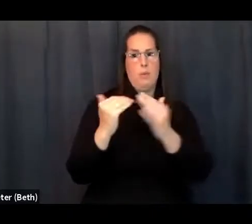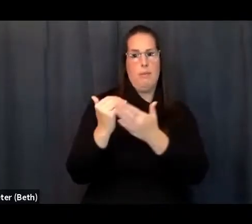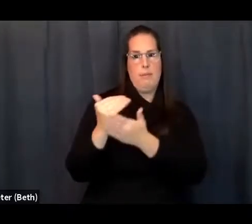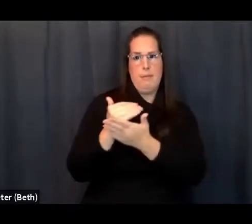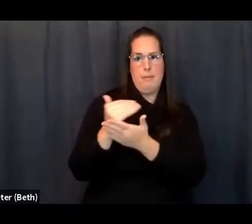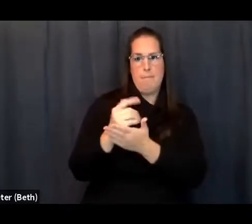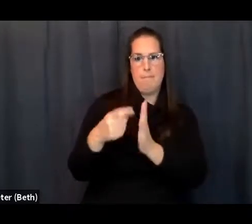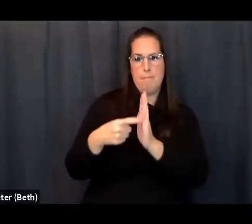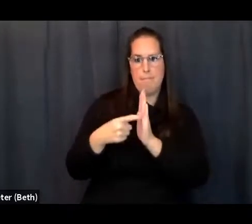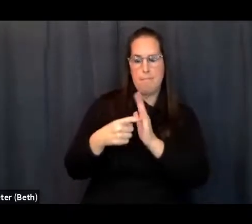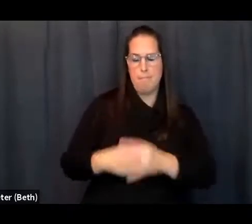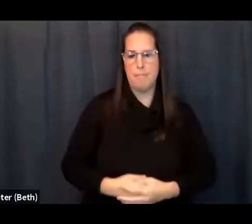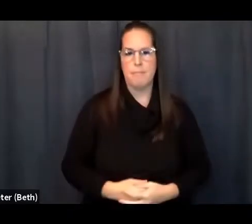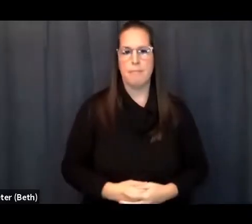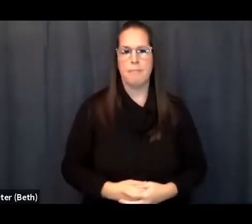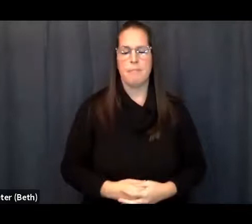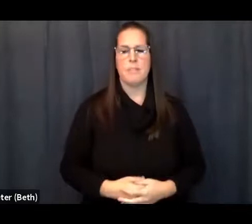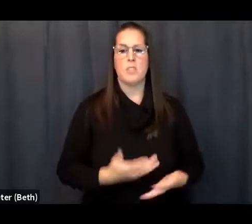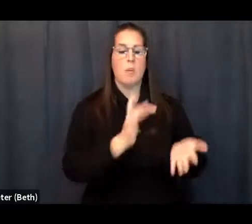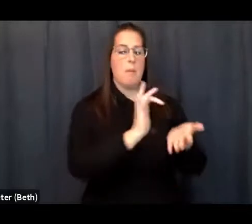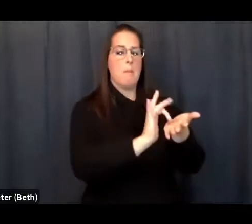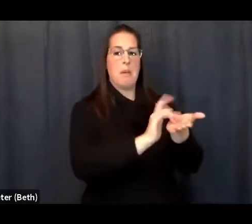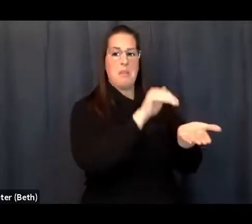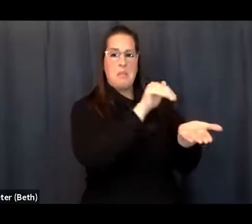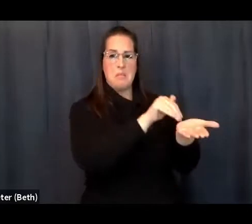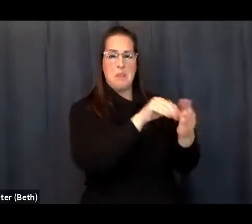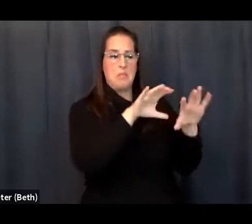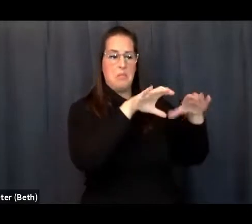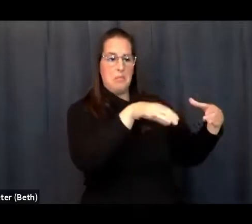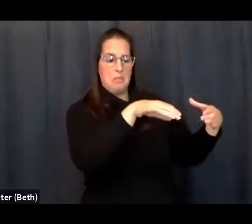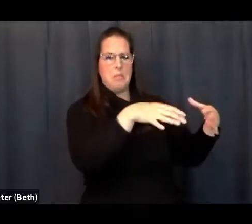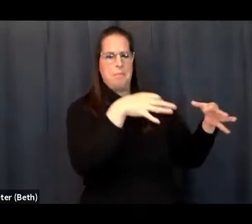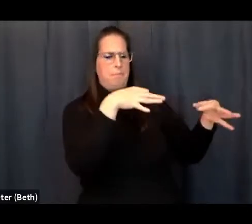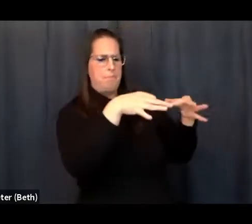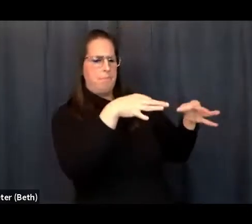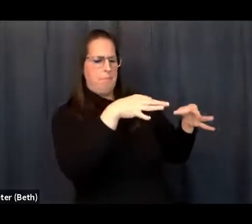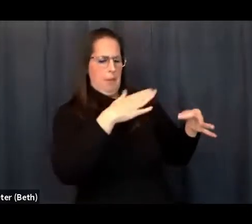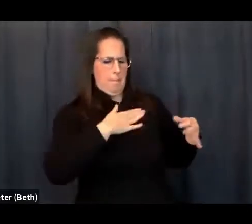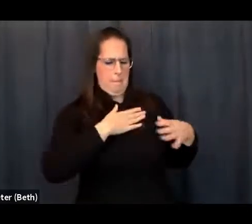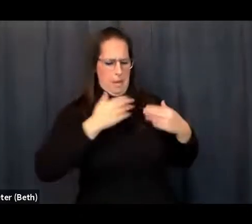To educate medical professionals to understand the purpose of our